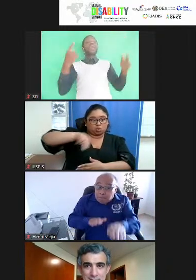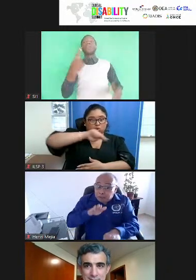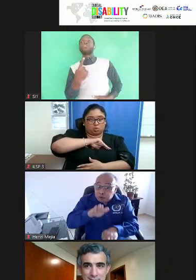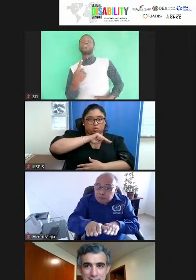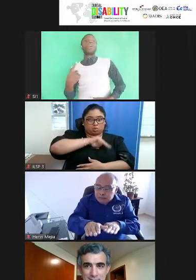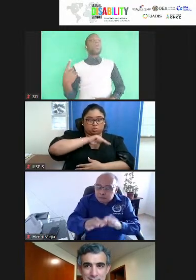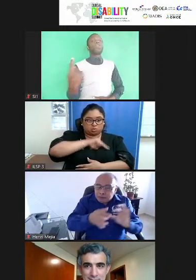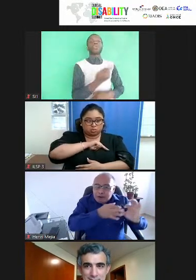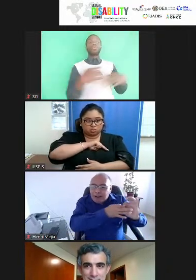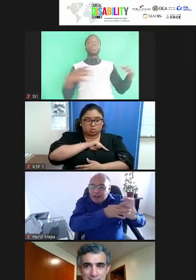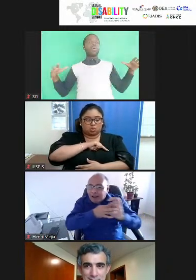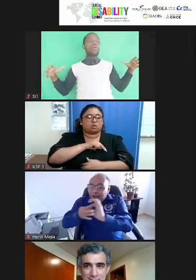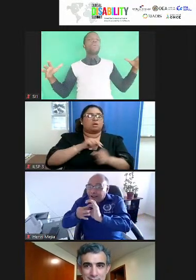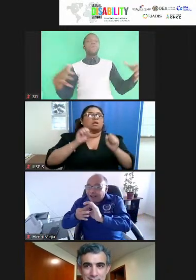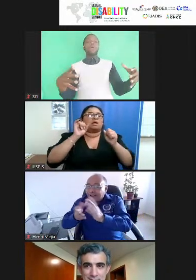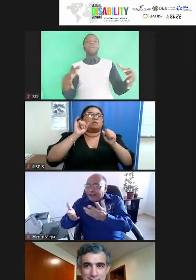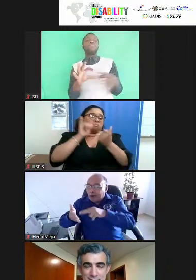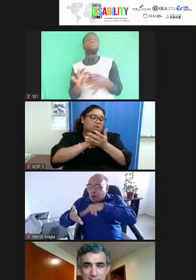all together